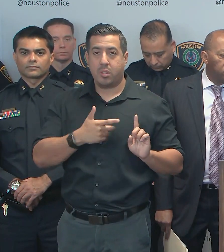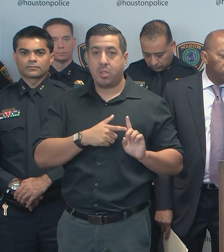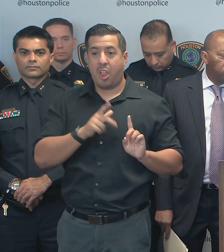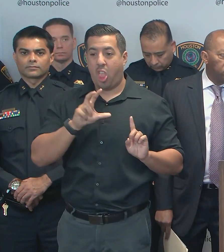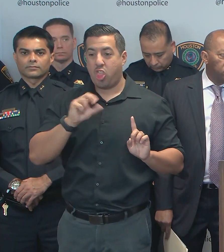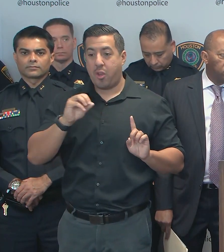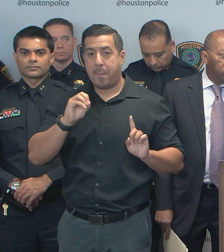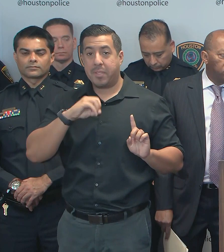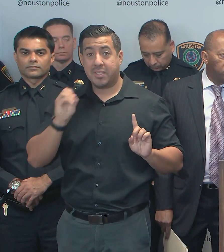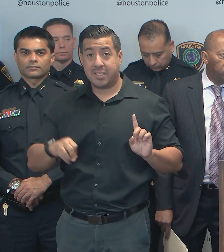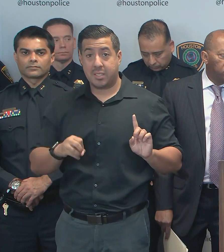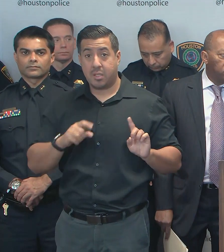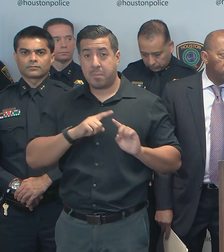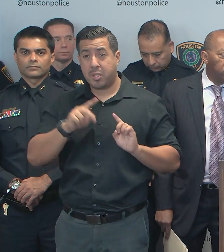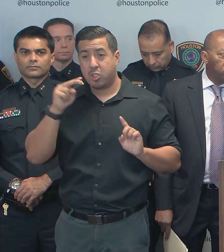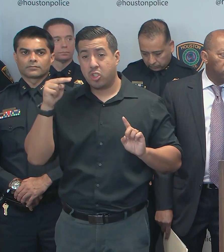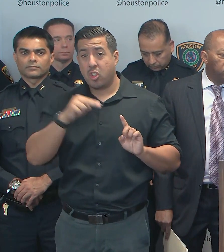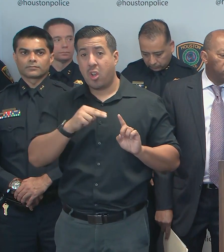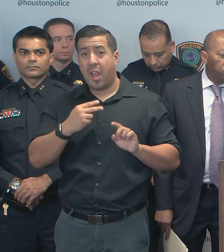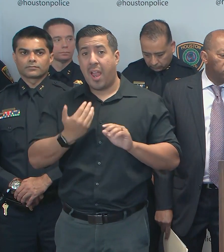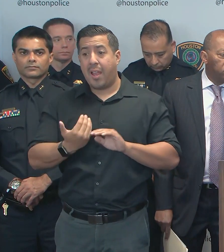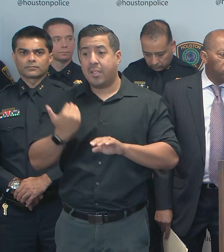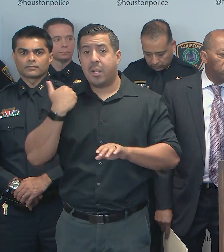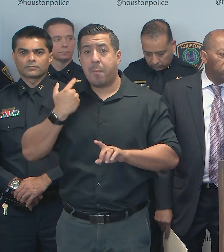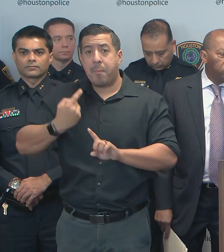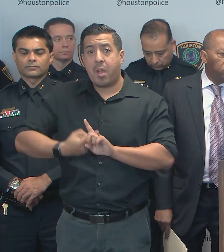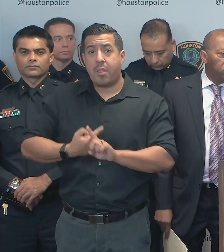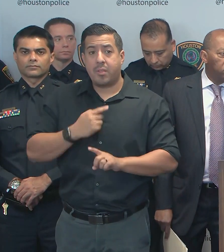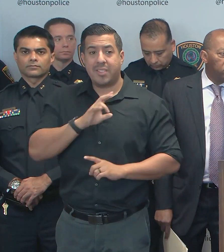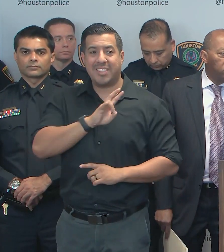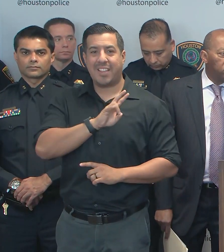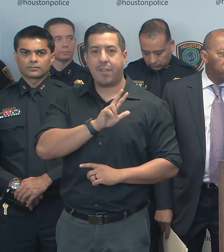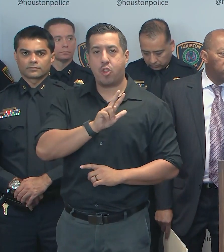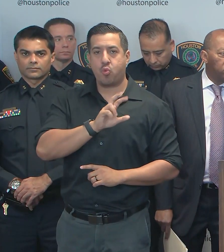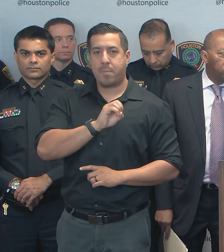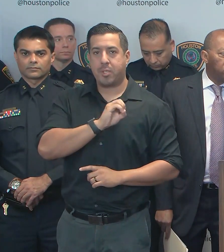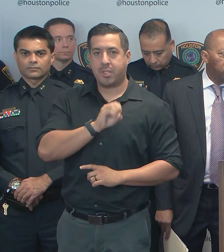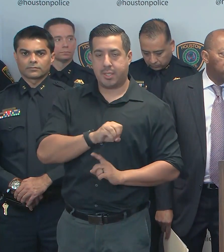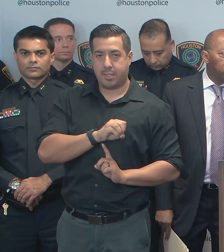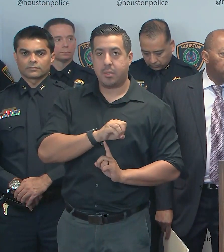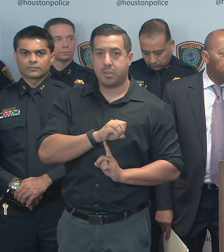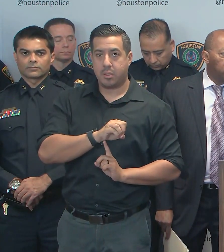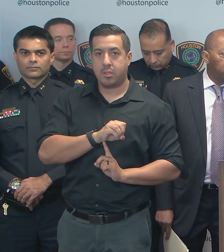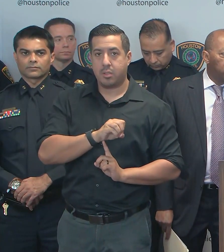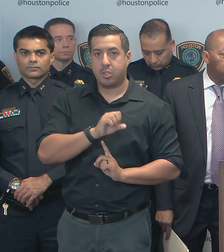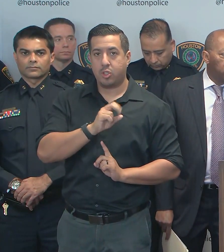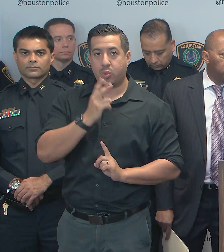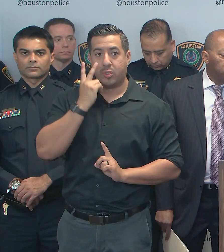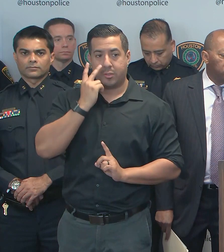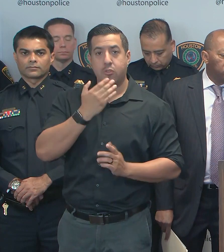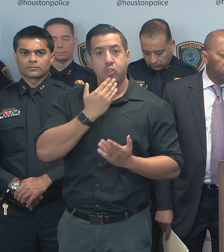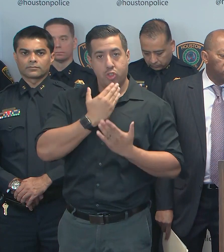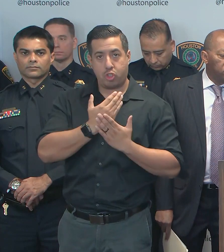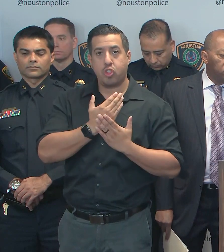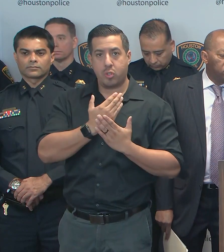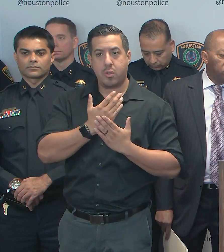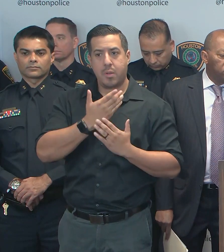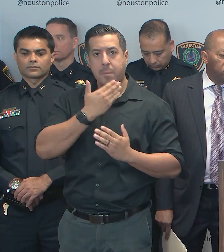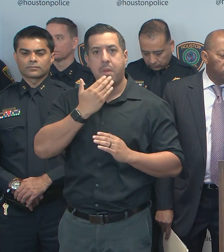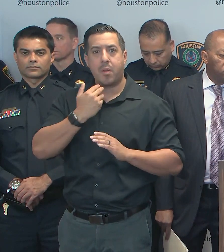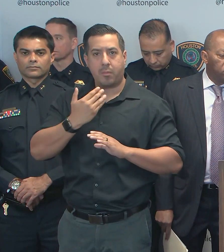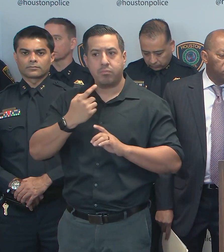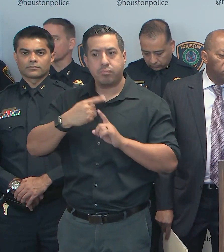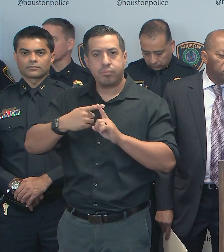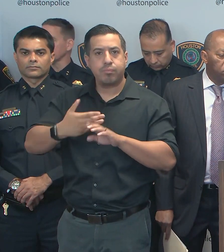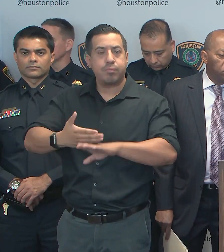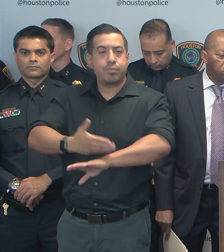30%, but if you looked at last month, we're at 73%. So we're moving in the right direction, and I want to continue to